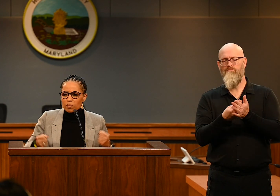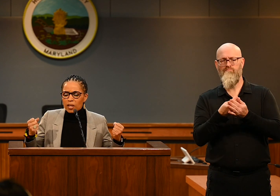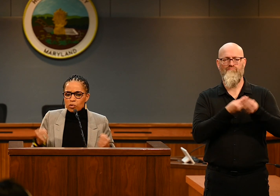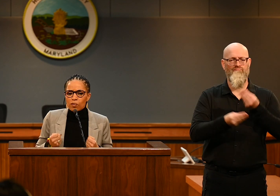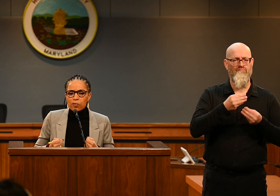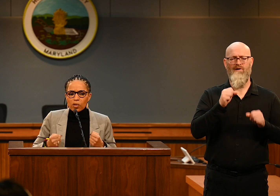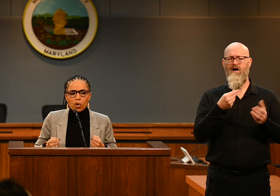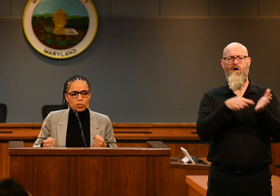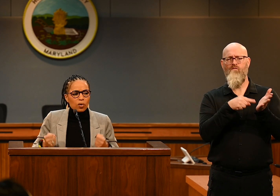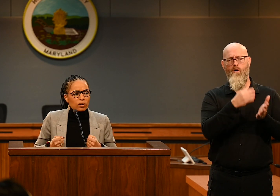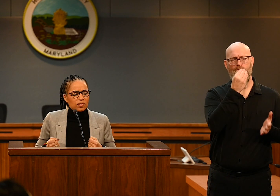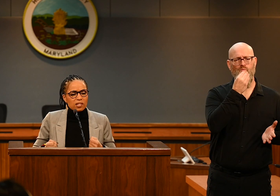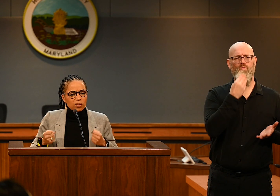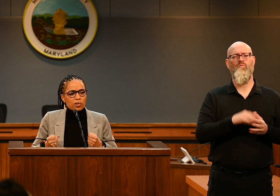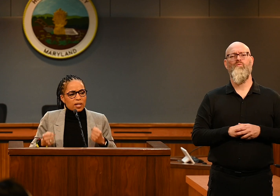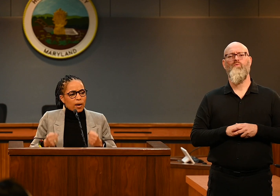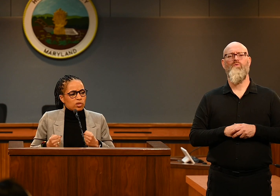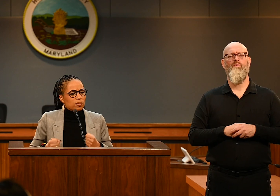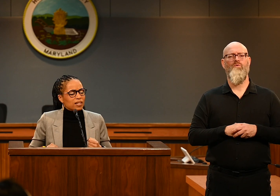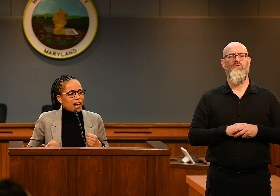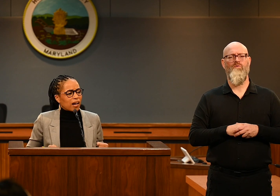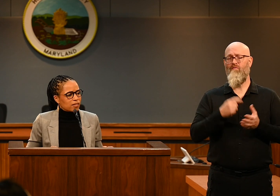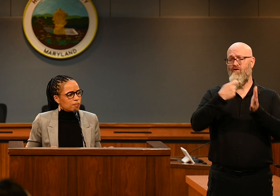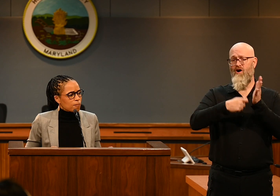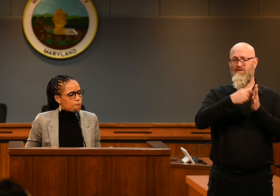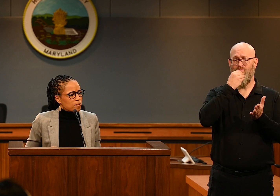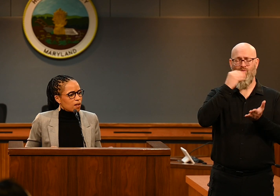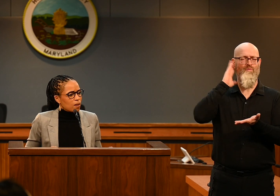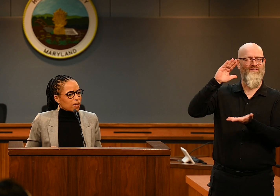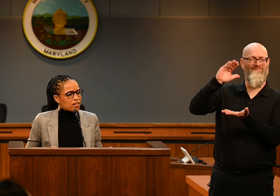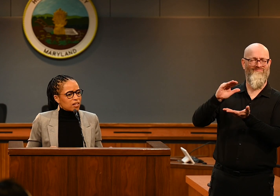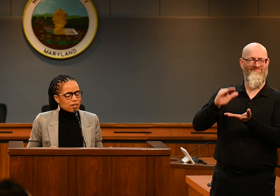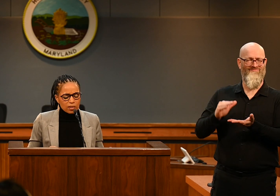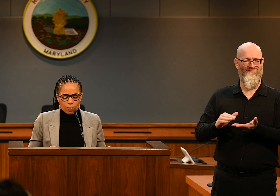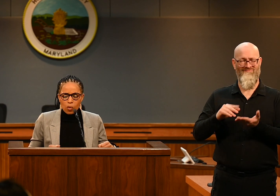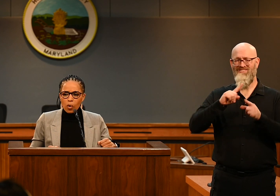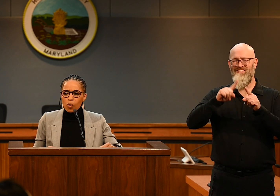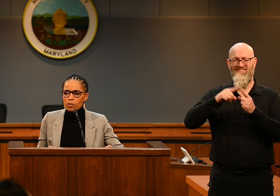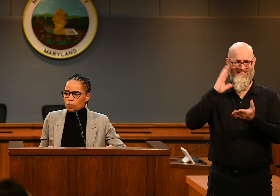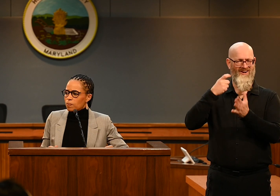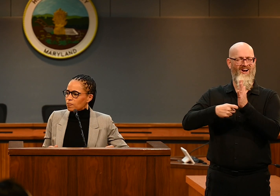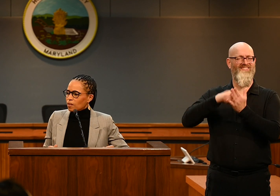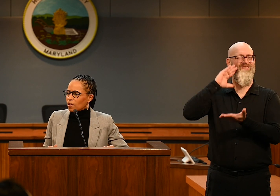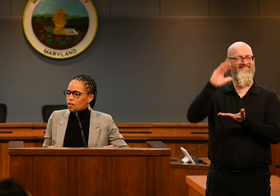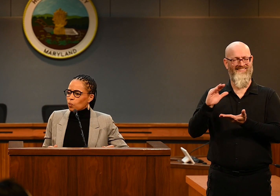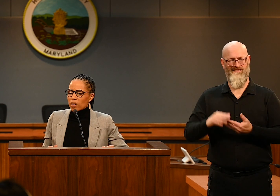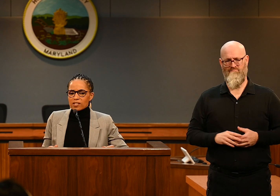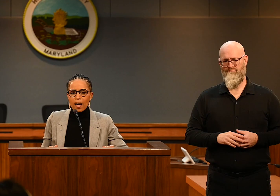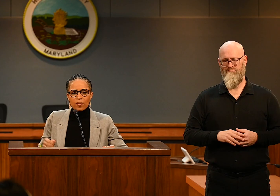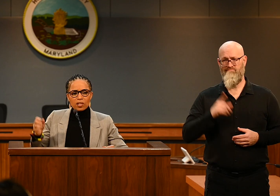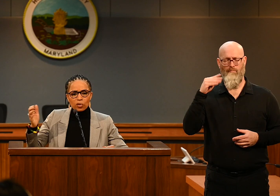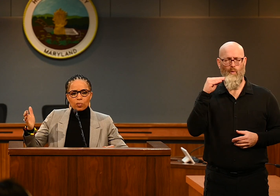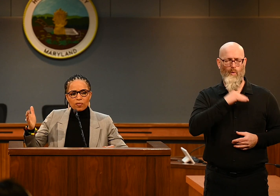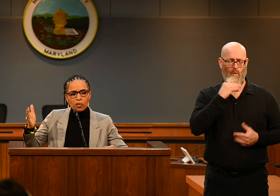one, that we'd be able to afford homes. All of these turned out to be lies. But I think even more horrible than what